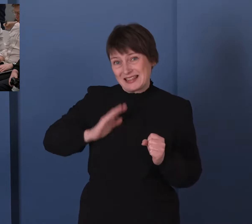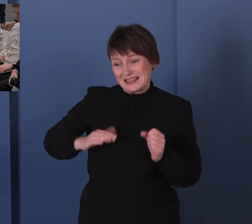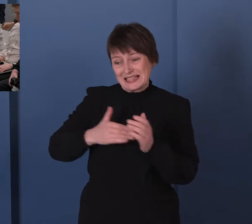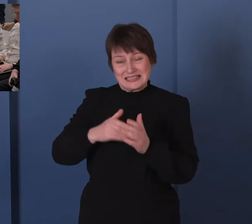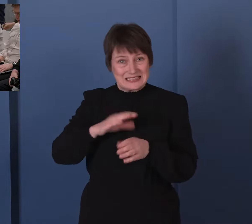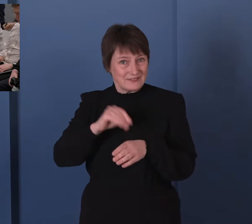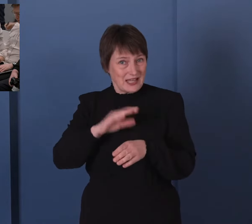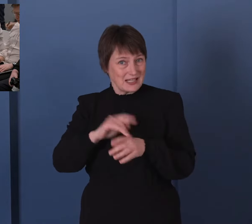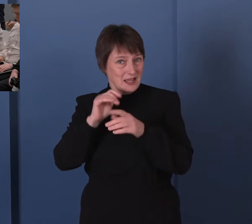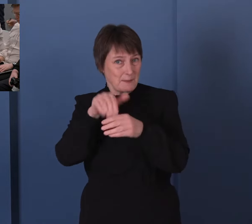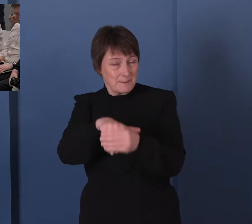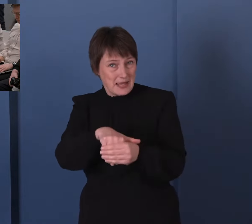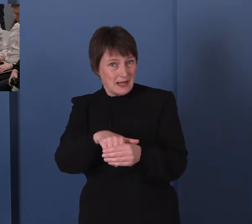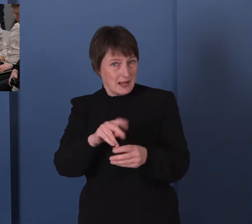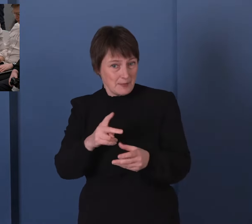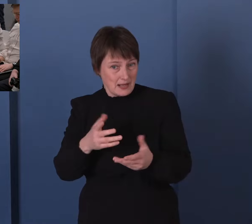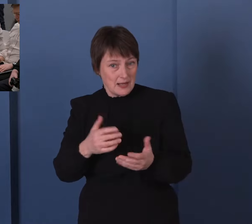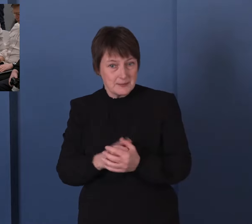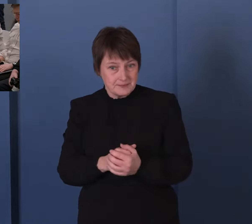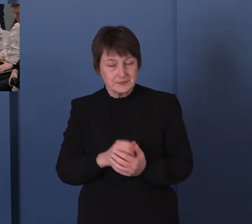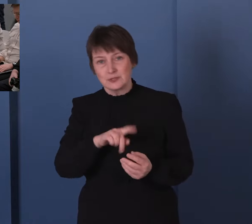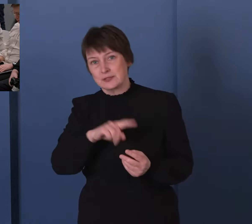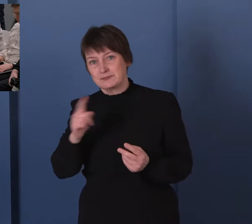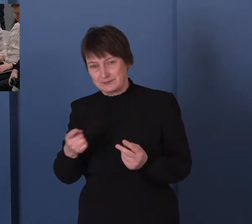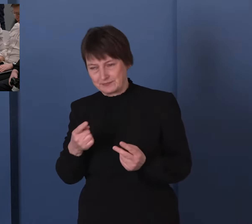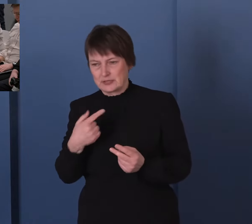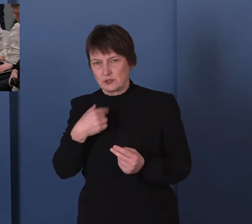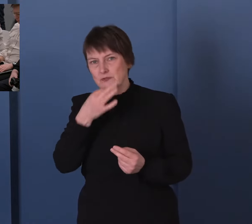if that's okay, in Swedish.